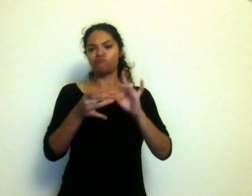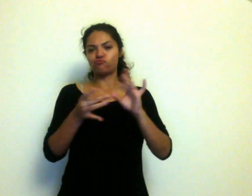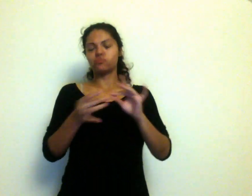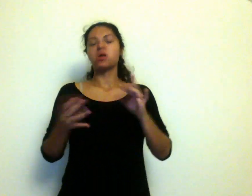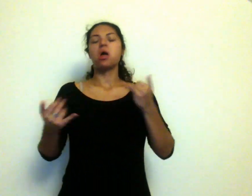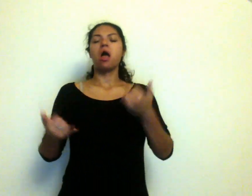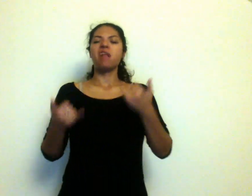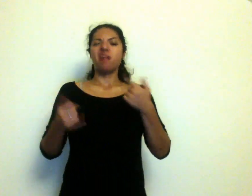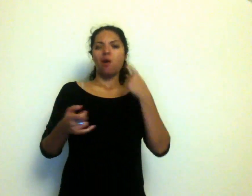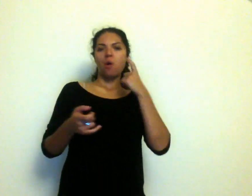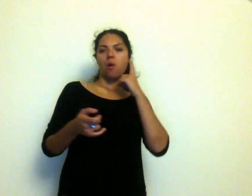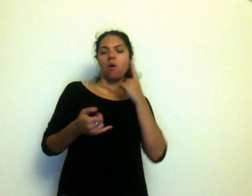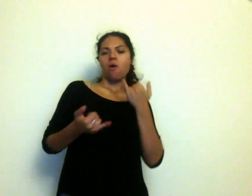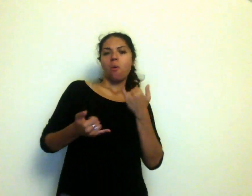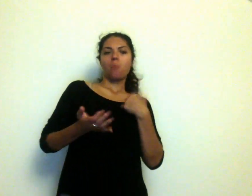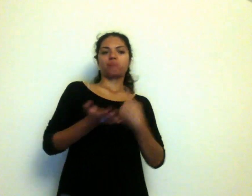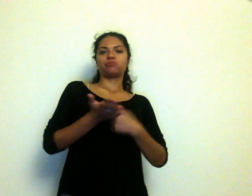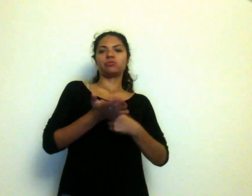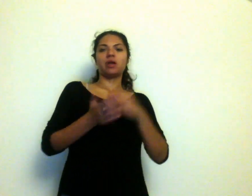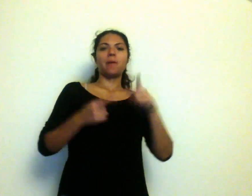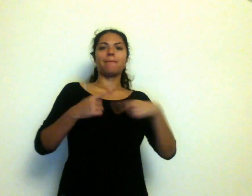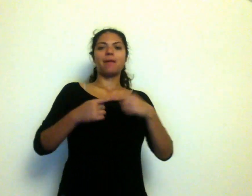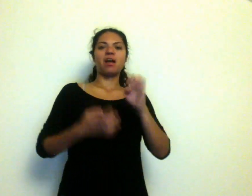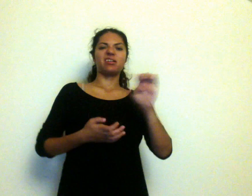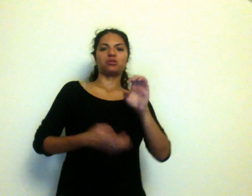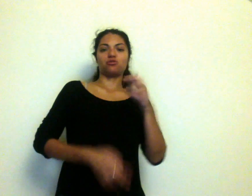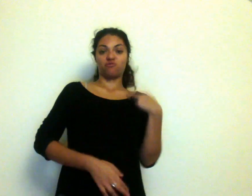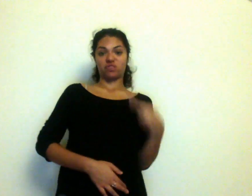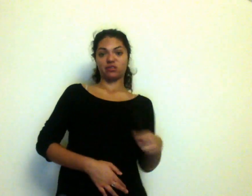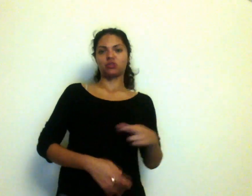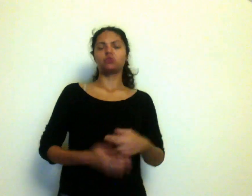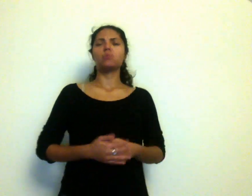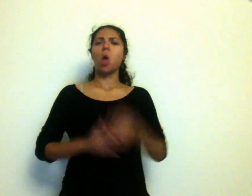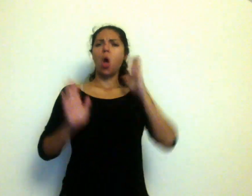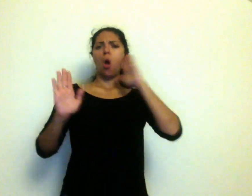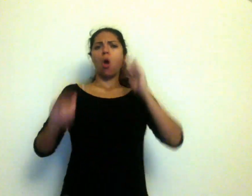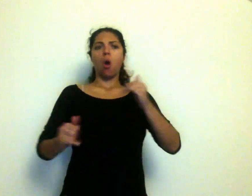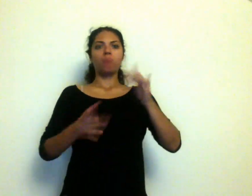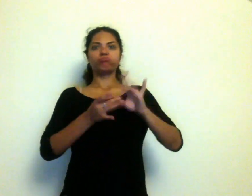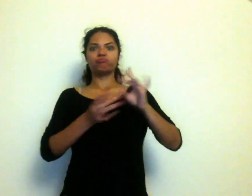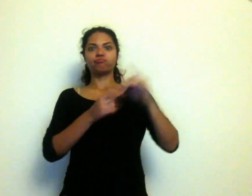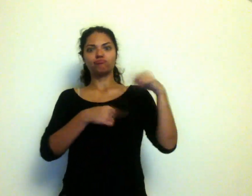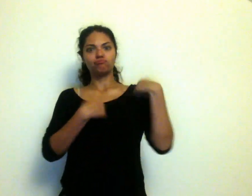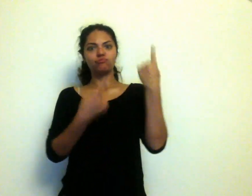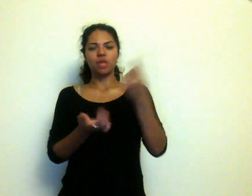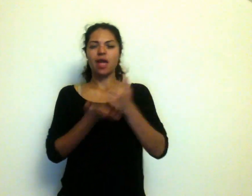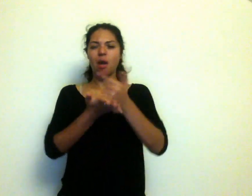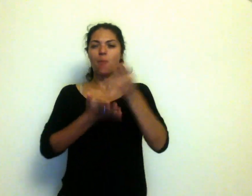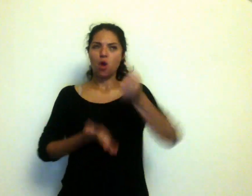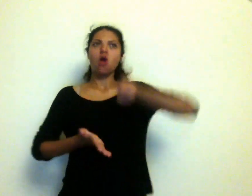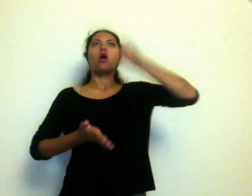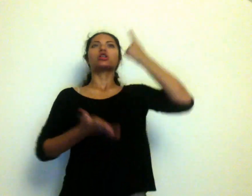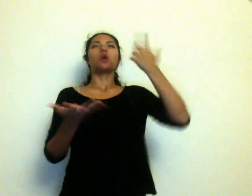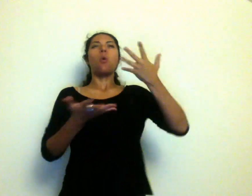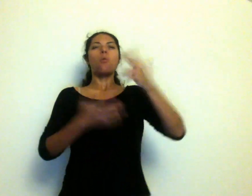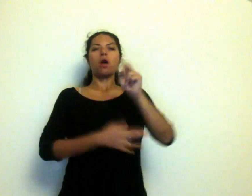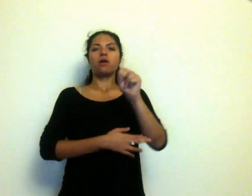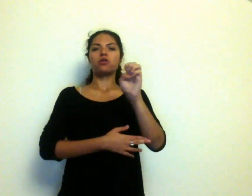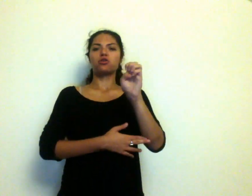Eastern religions. We hope these messages have helped you be a little better equipped to engage a New Age thinker, or maybe a Hindu in a